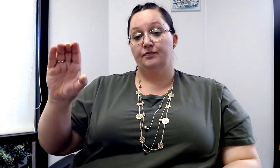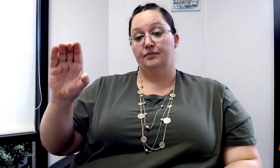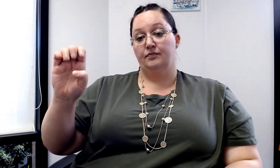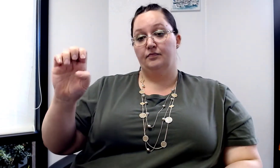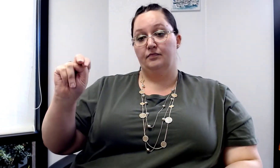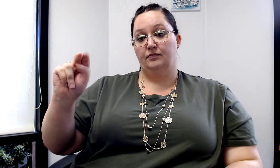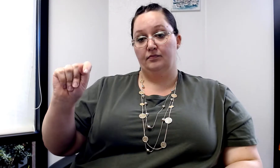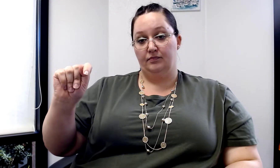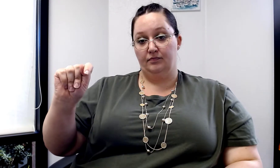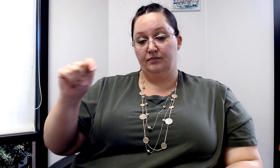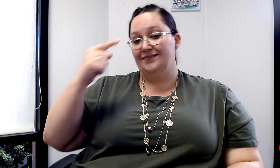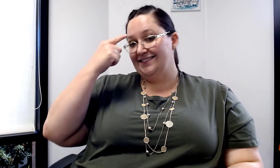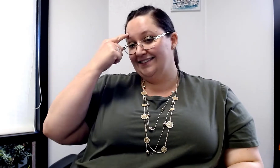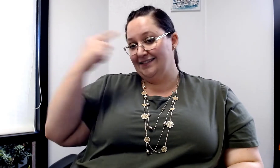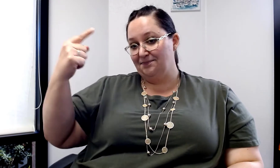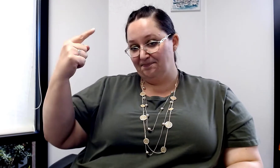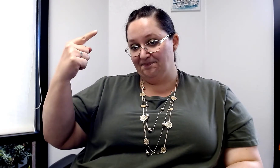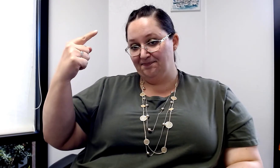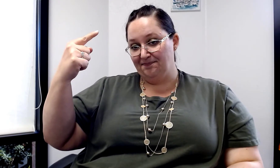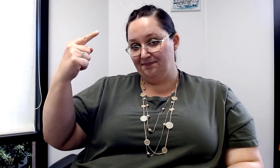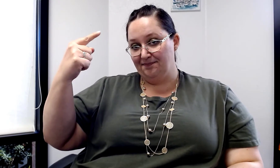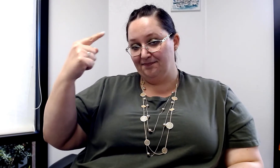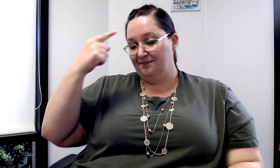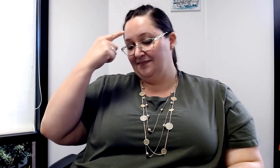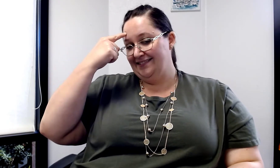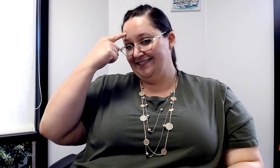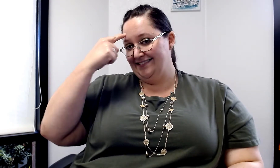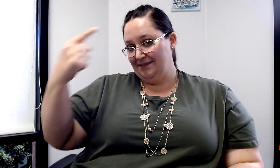Number 22 is the sign cent.